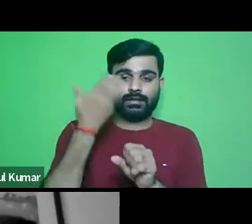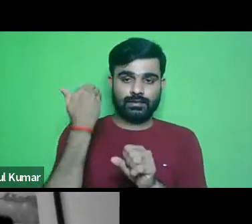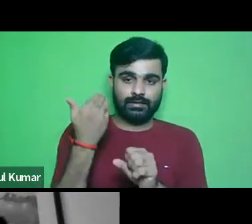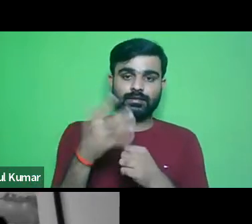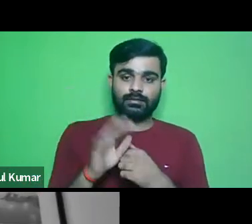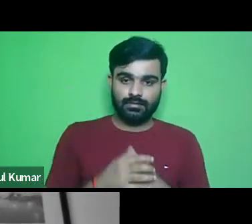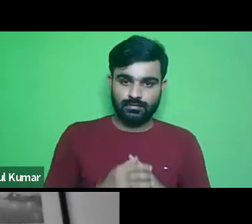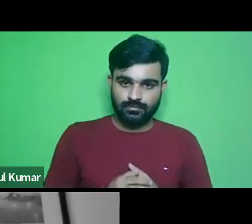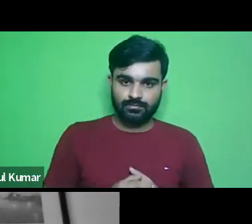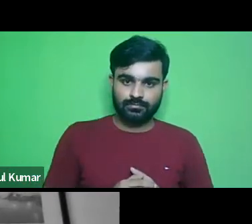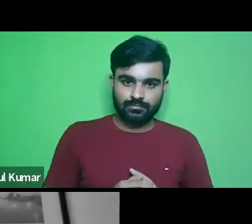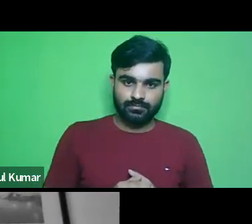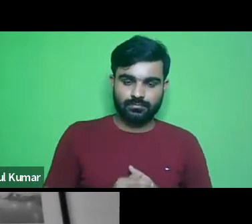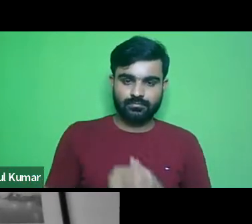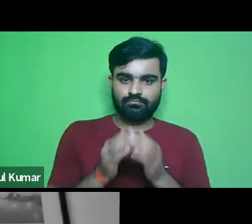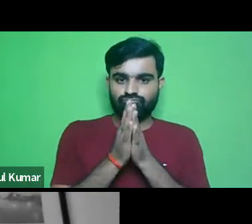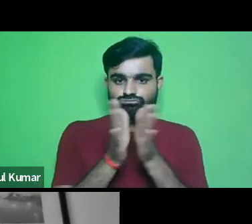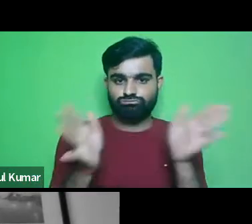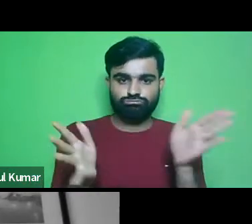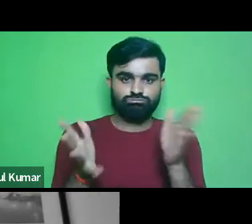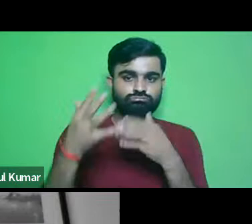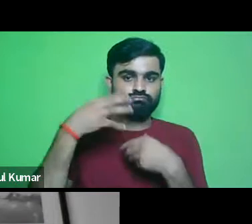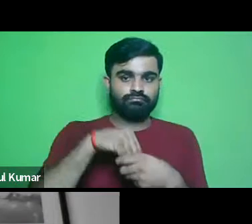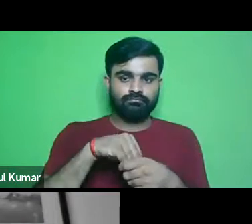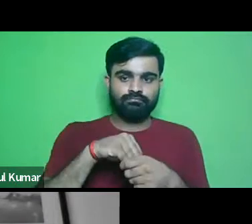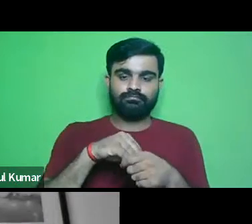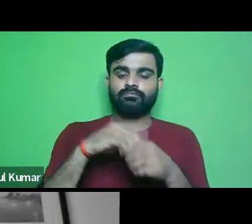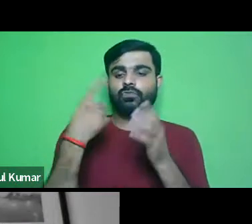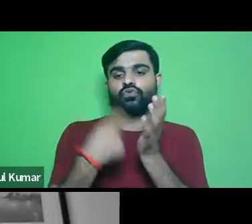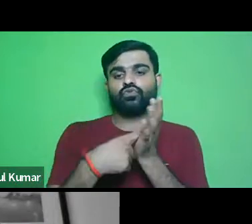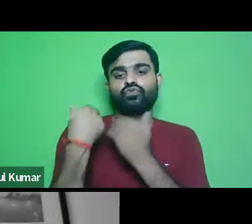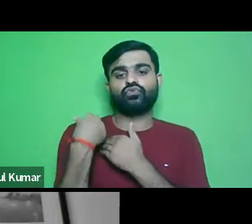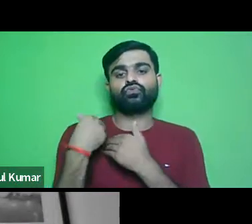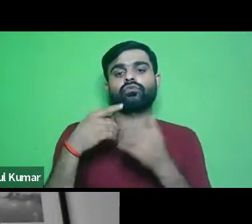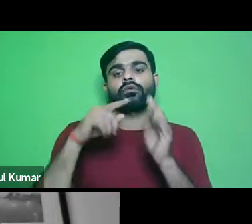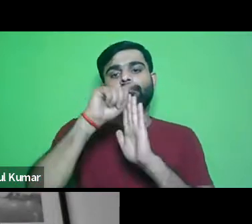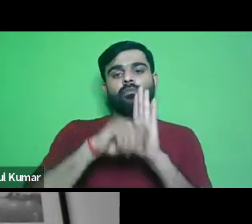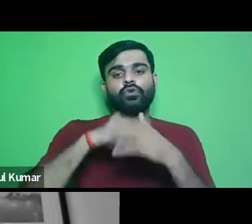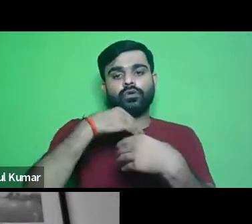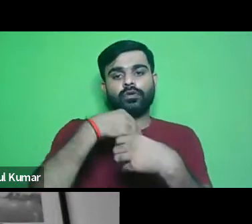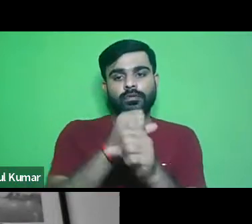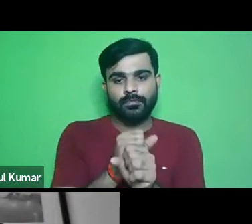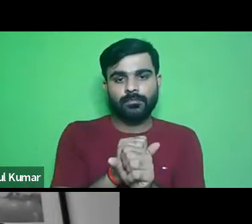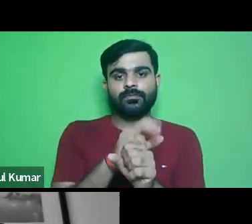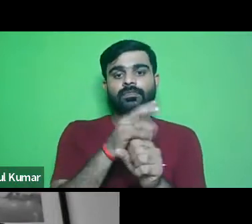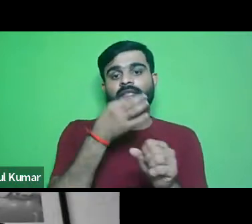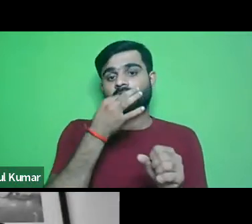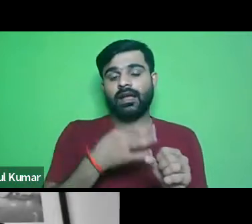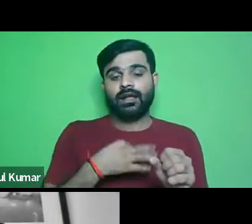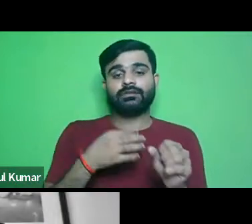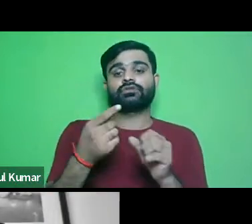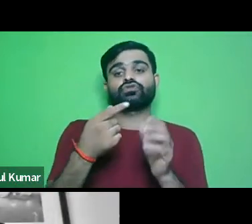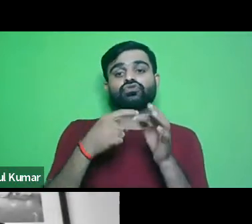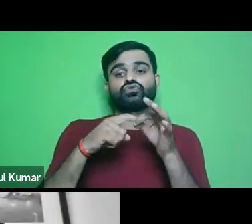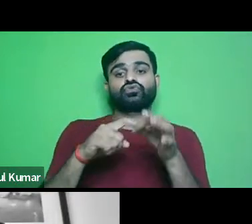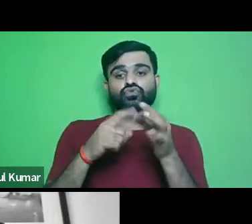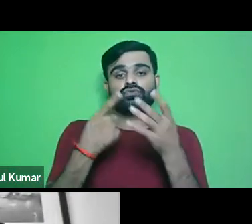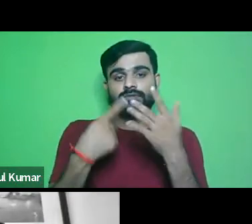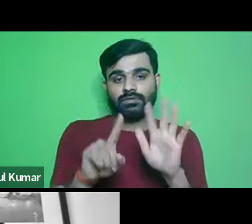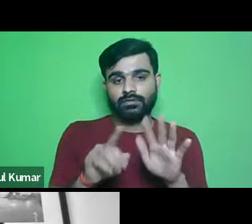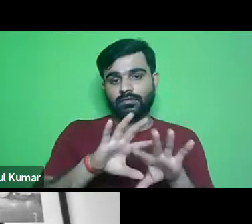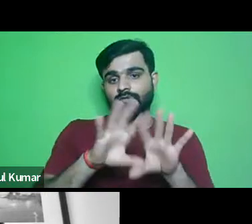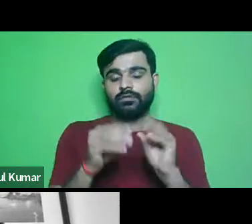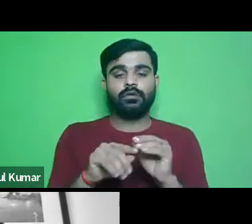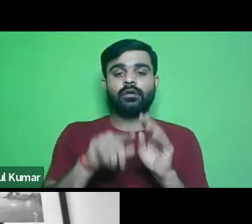on rightly equipping regulators, policymakers to even ask the right questions. So this whole